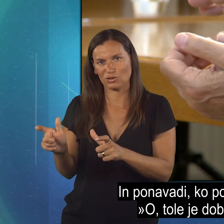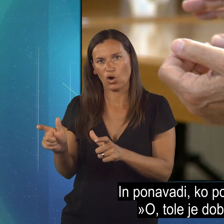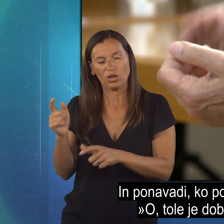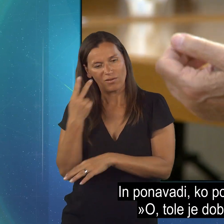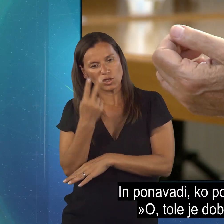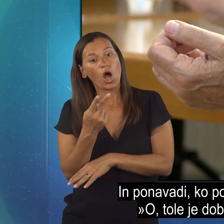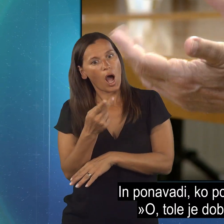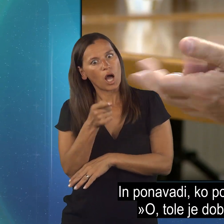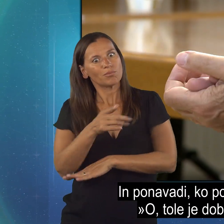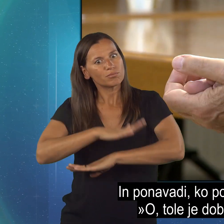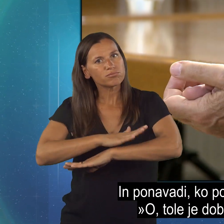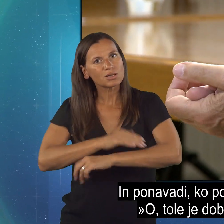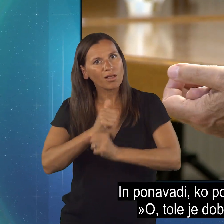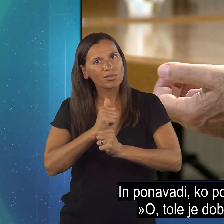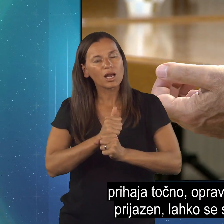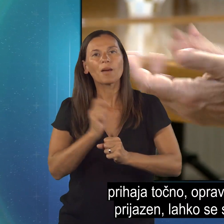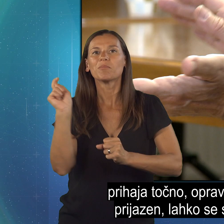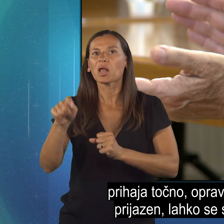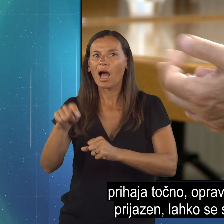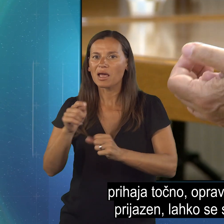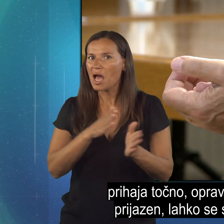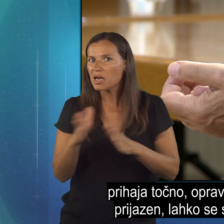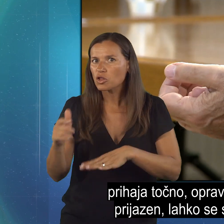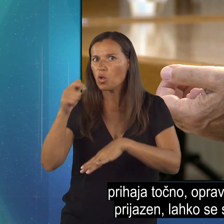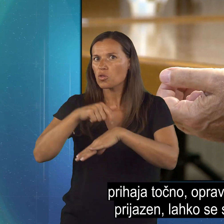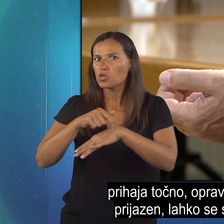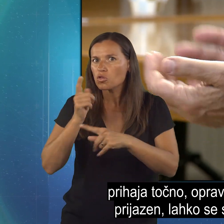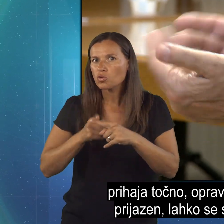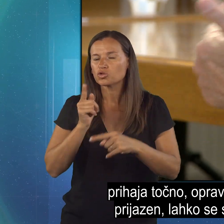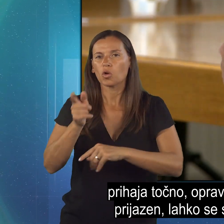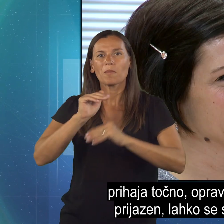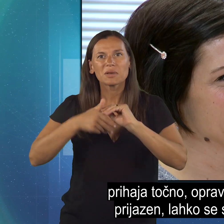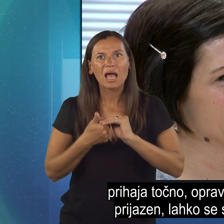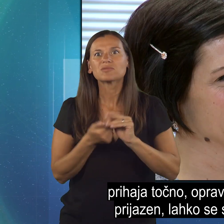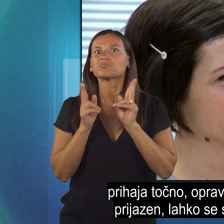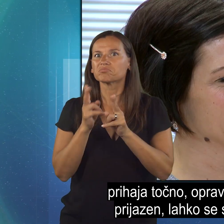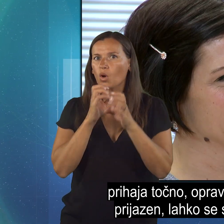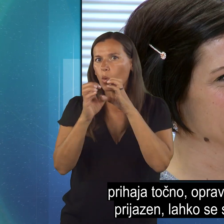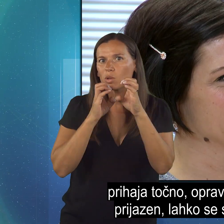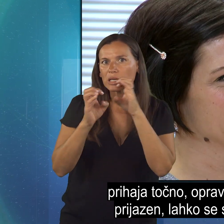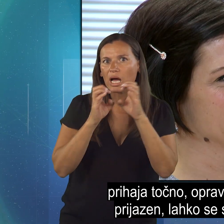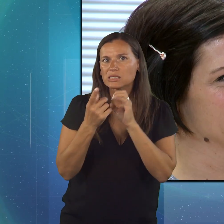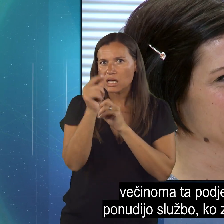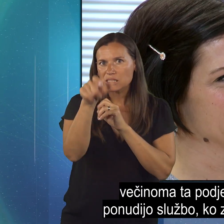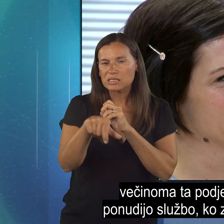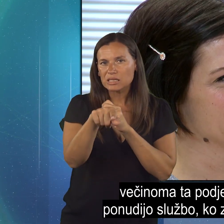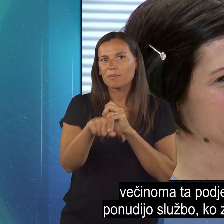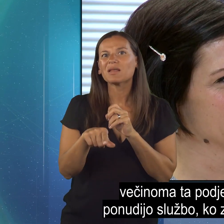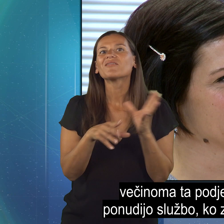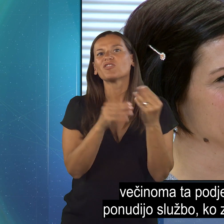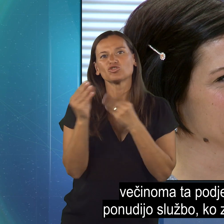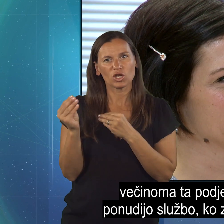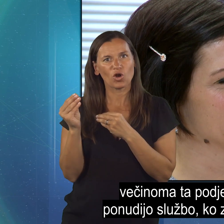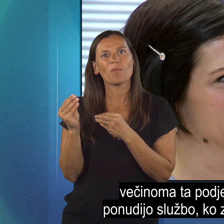usually the business people see, oh, this is a good worker, he comes on time, he does his work, he's friendly, able to communicate. Most